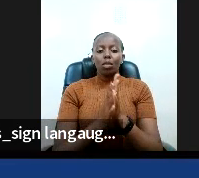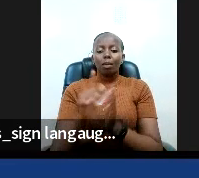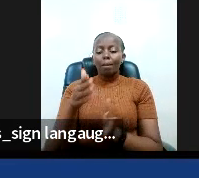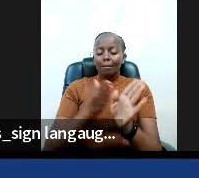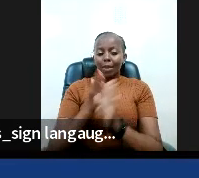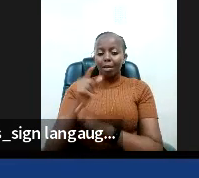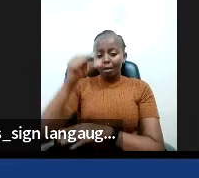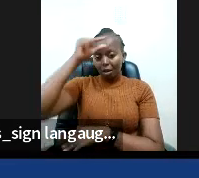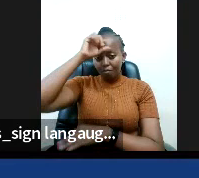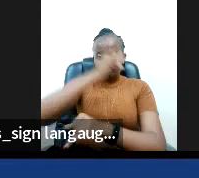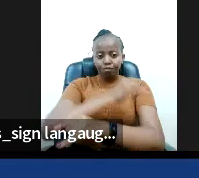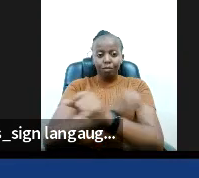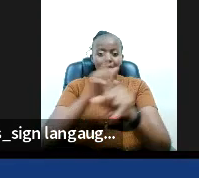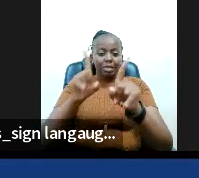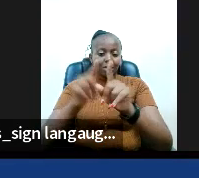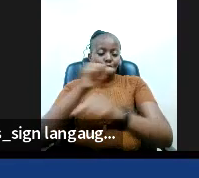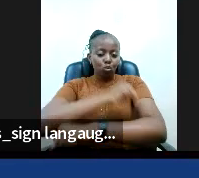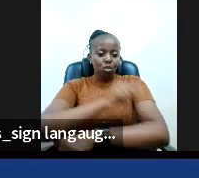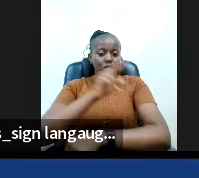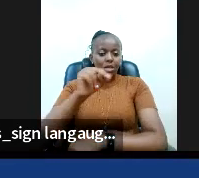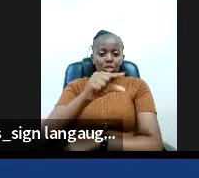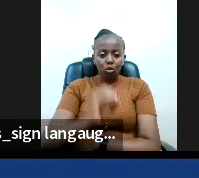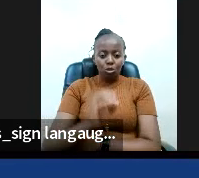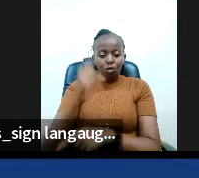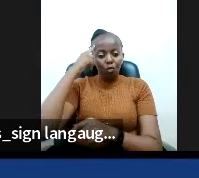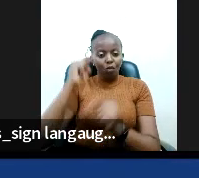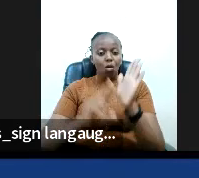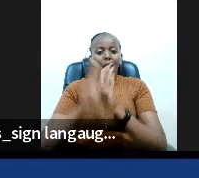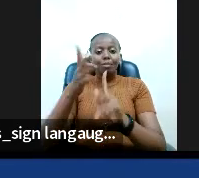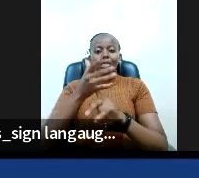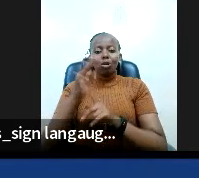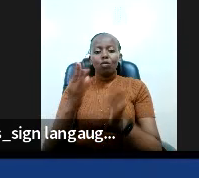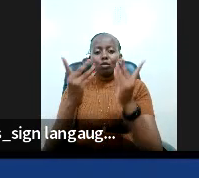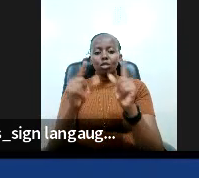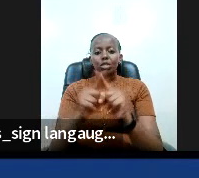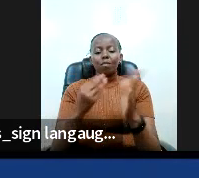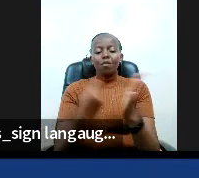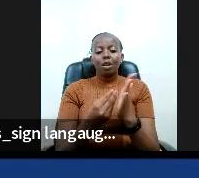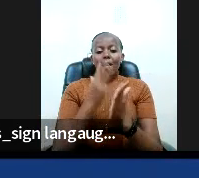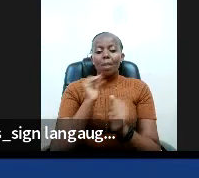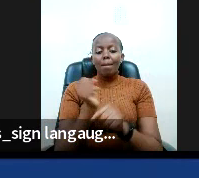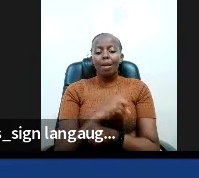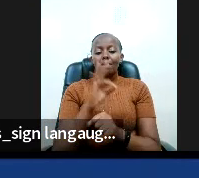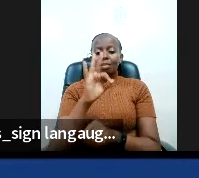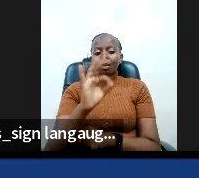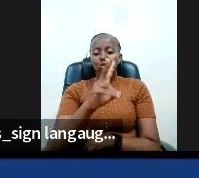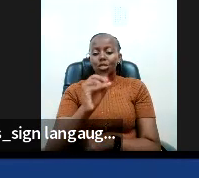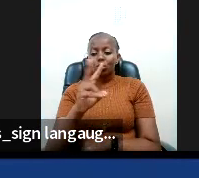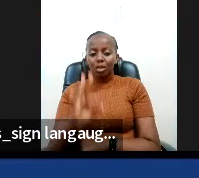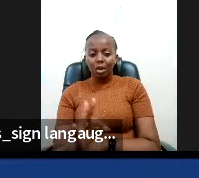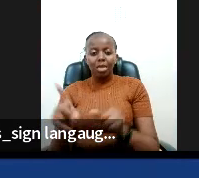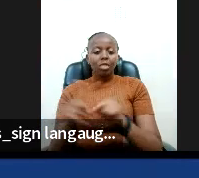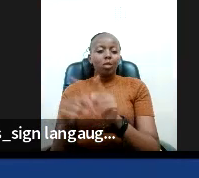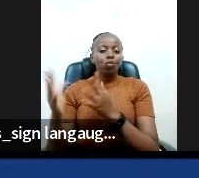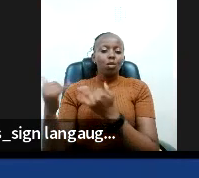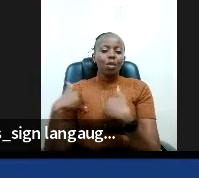institutions, schools, and NGOs for uptake of the solution and funding by March 2023. We project to sign